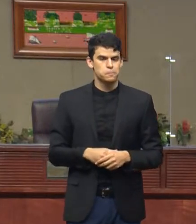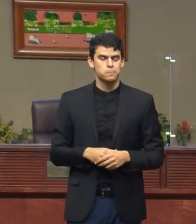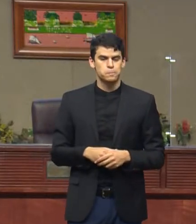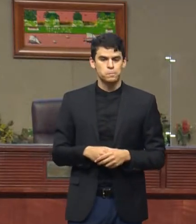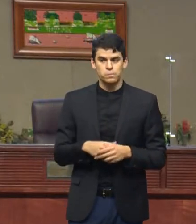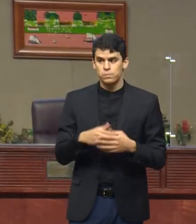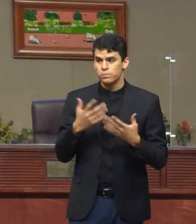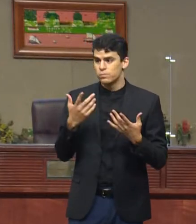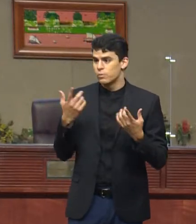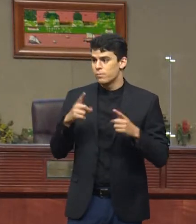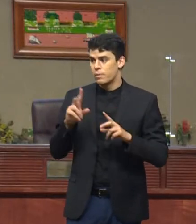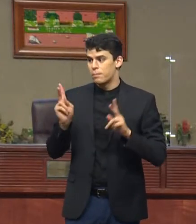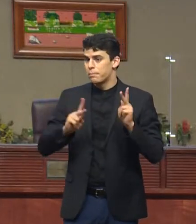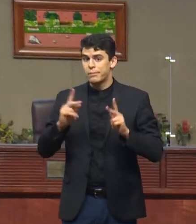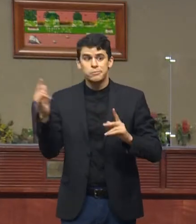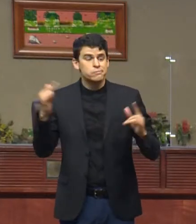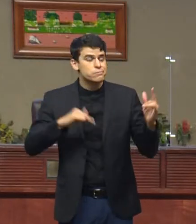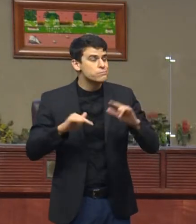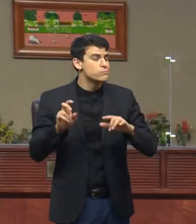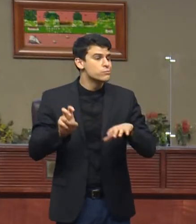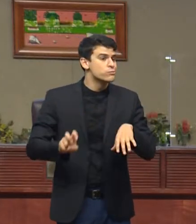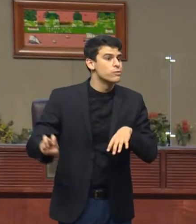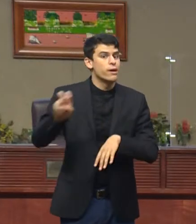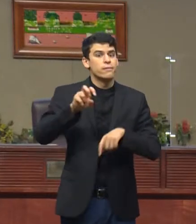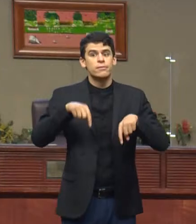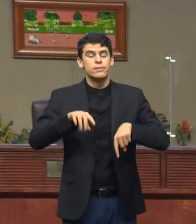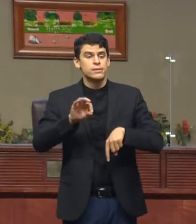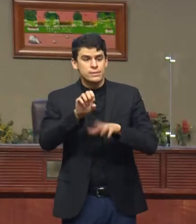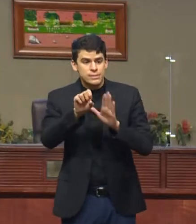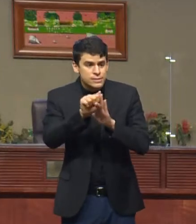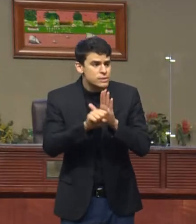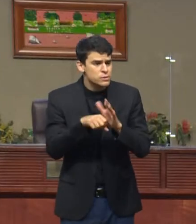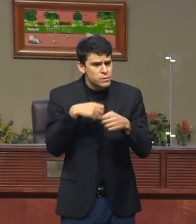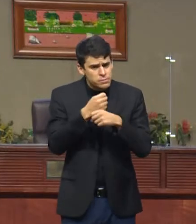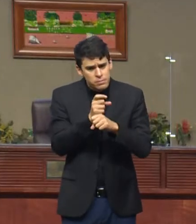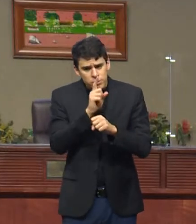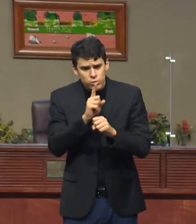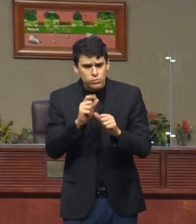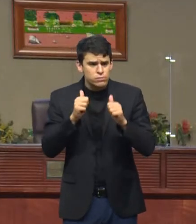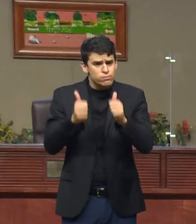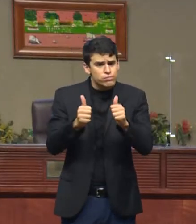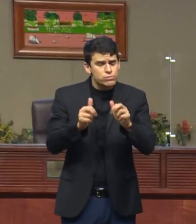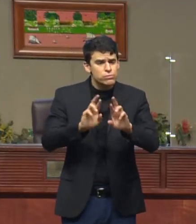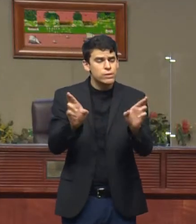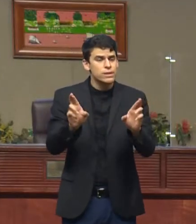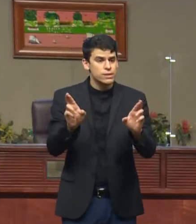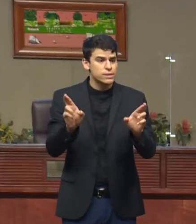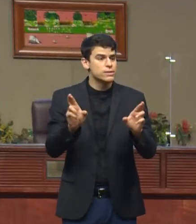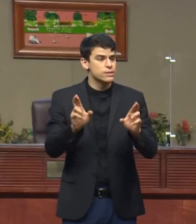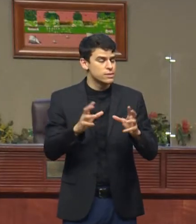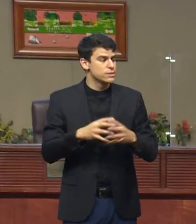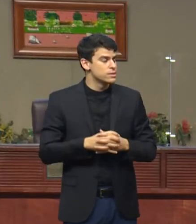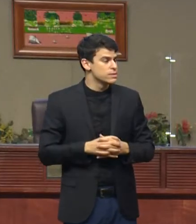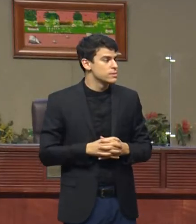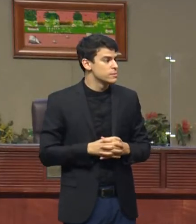travel throughout the region and perhaps throughout the state as well. So we're doing this